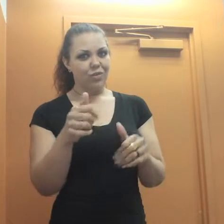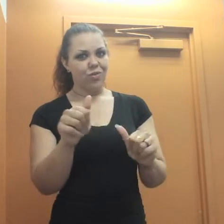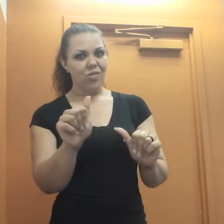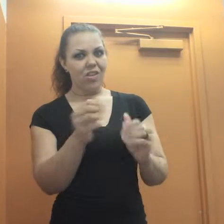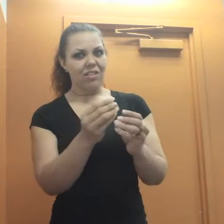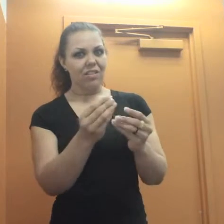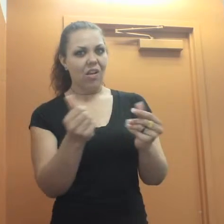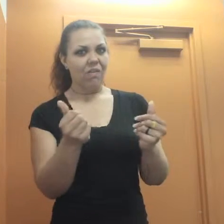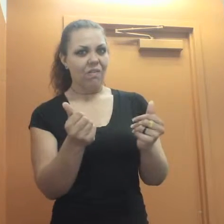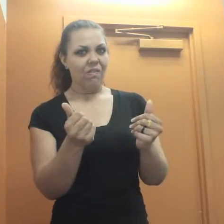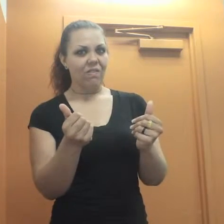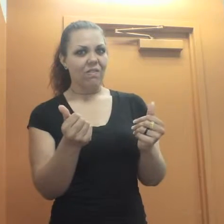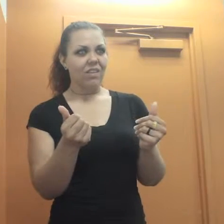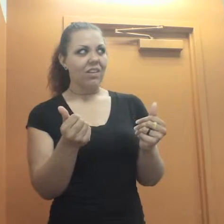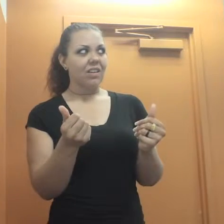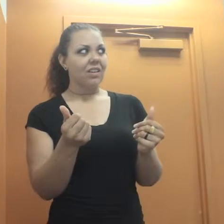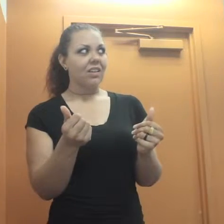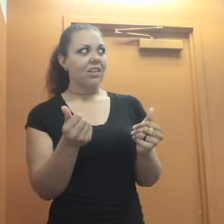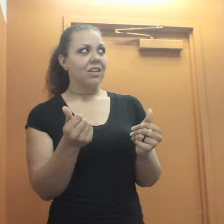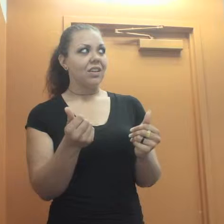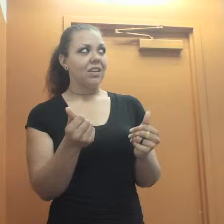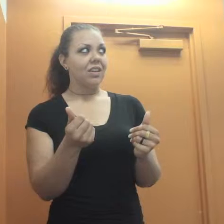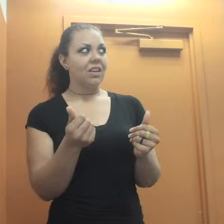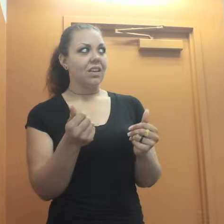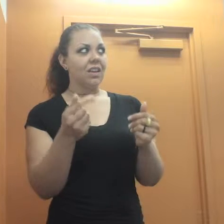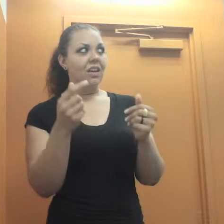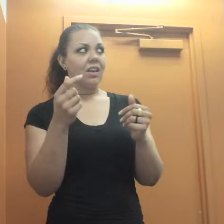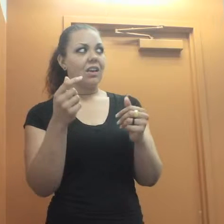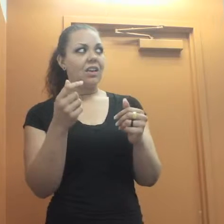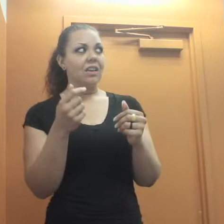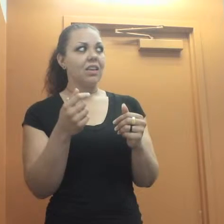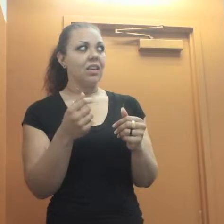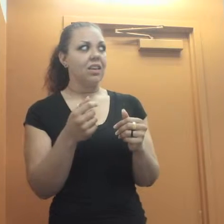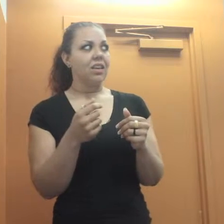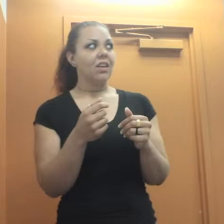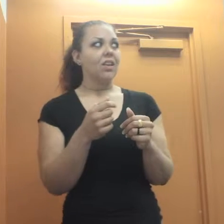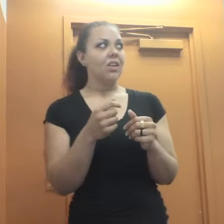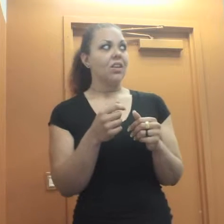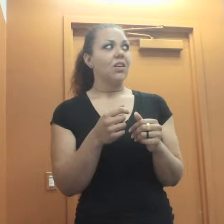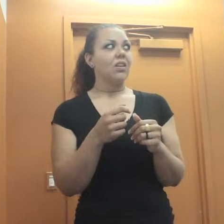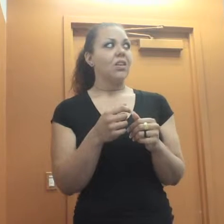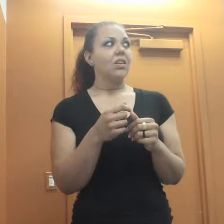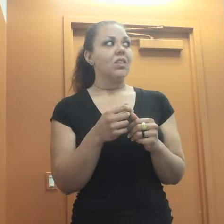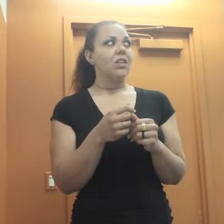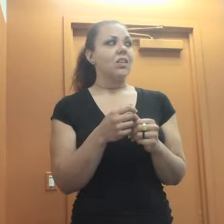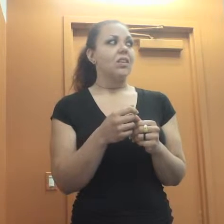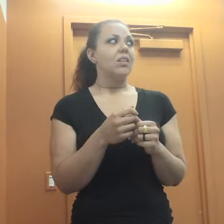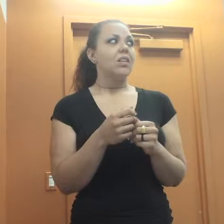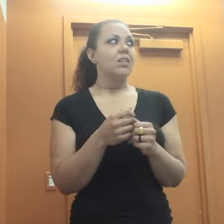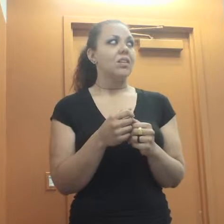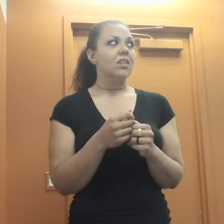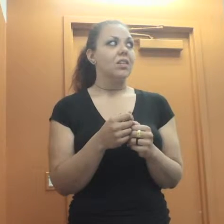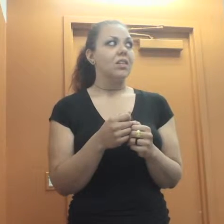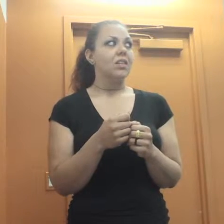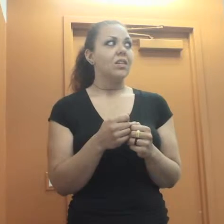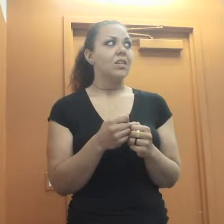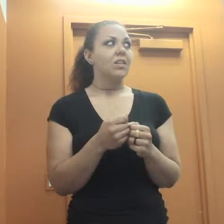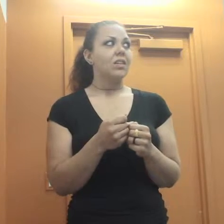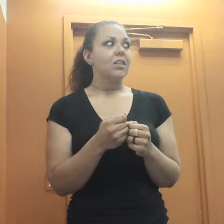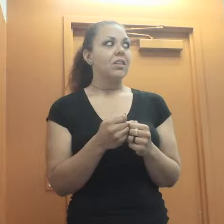equilibrium system you see on the screen. 1 mole of H2S was placed in a 1-liter container